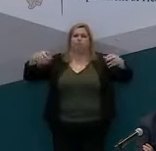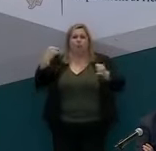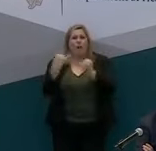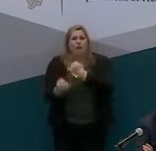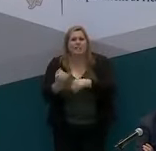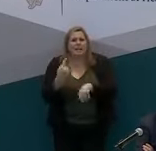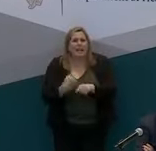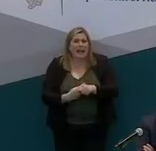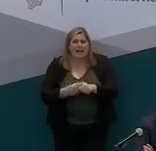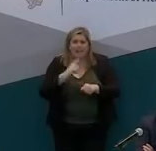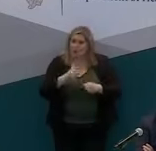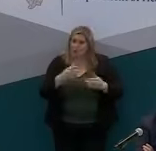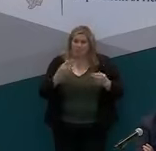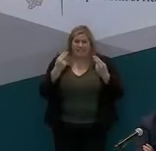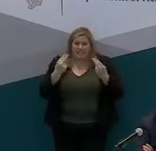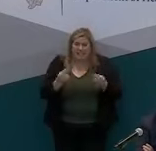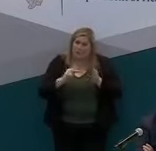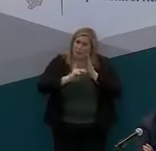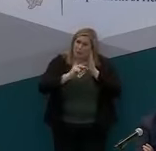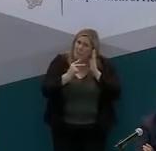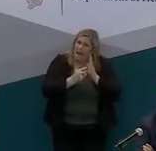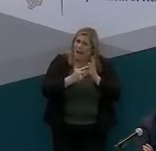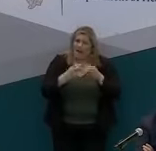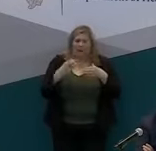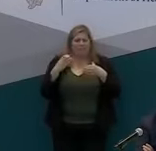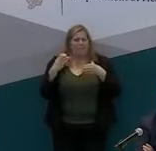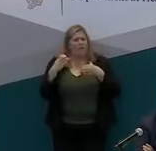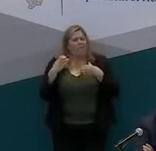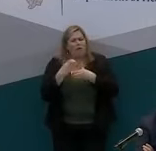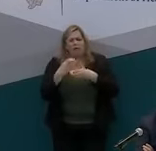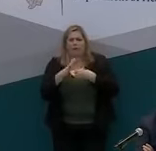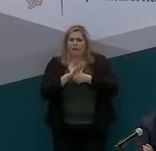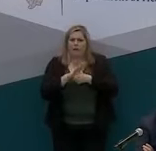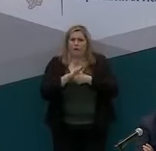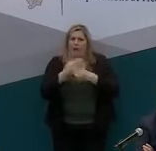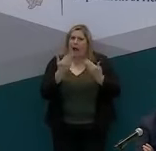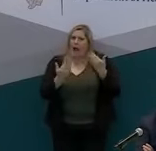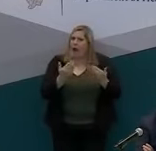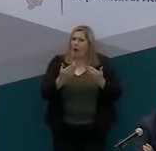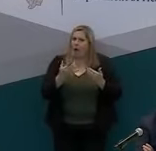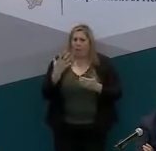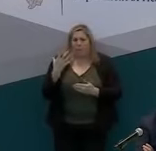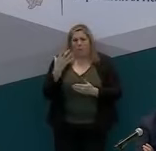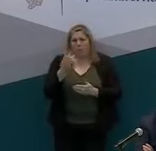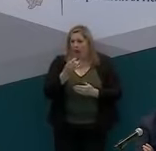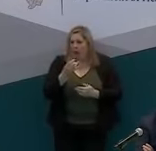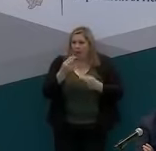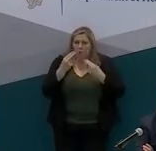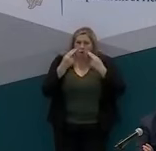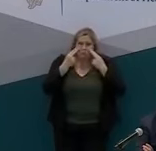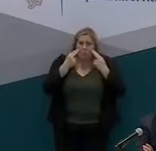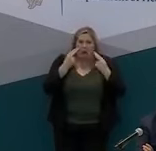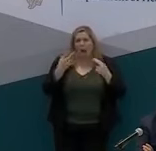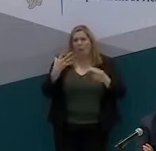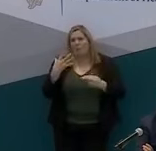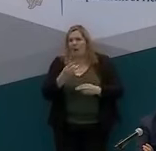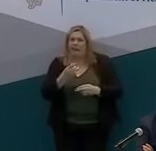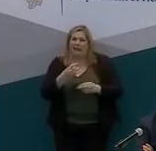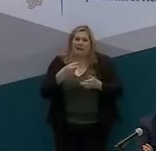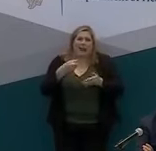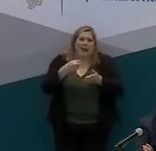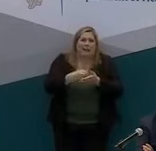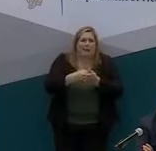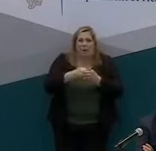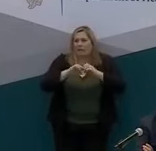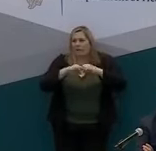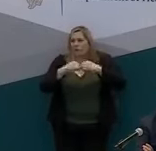about how are we going to think about the restarting of economic and social and activity and things